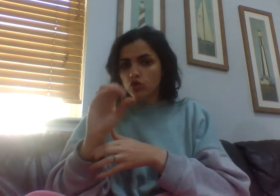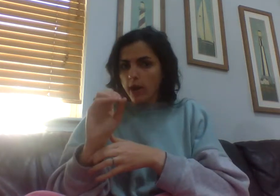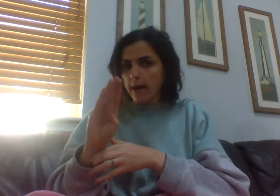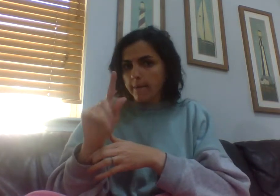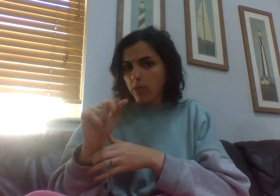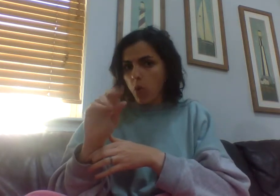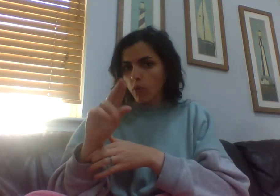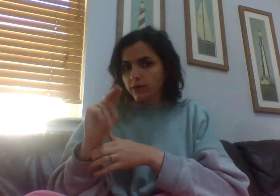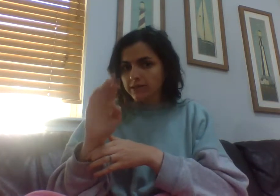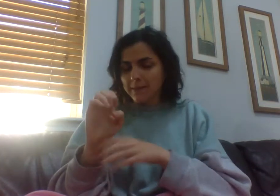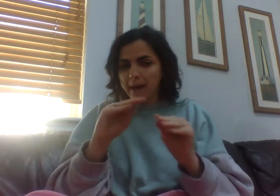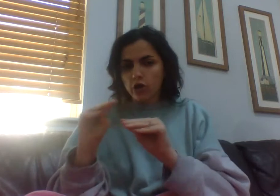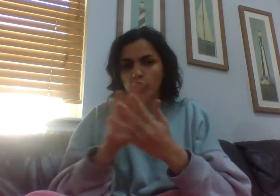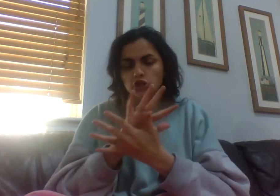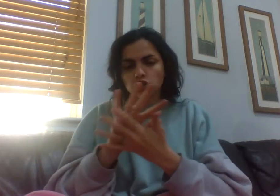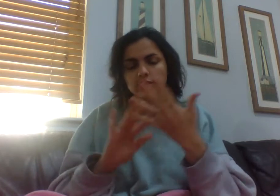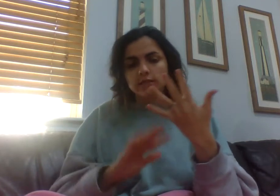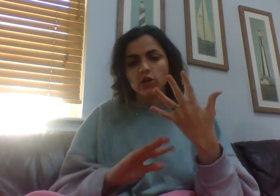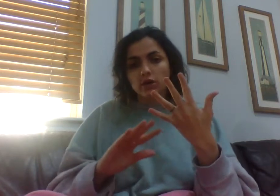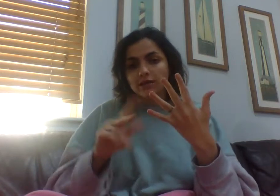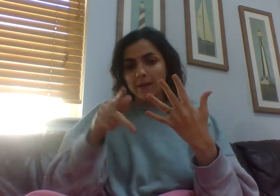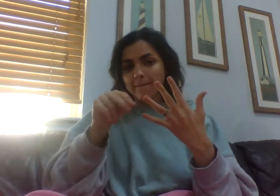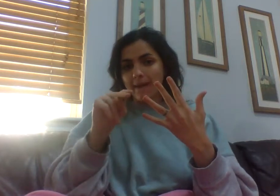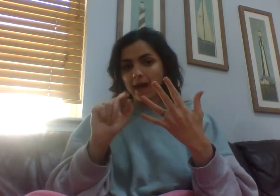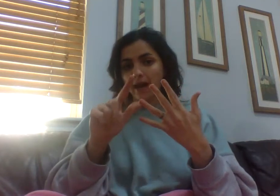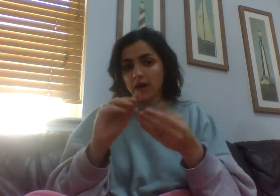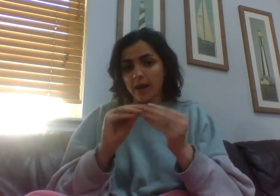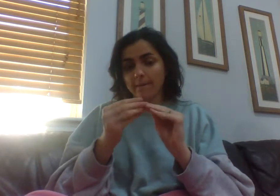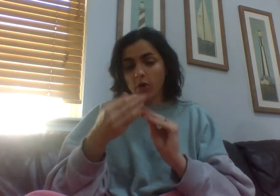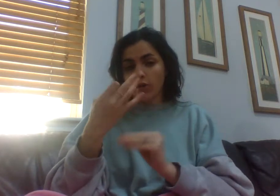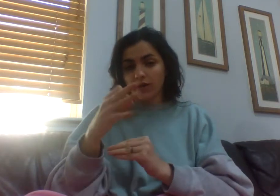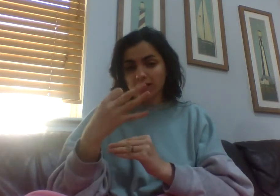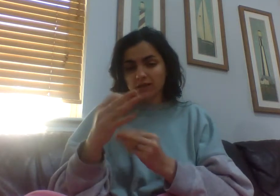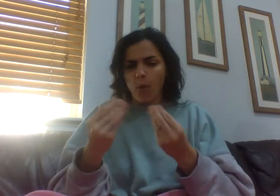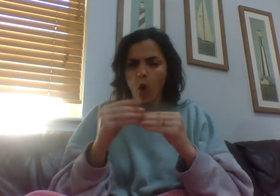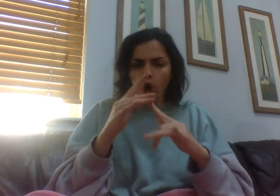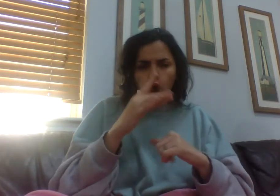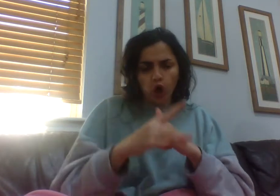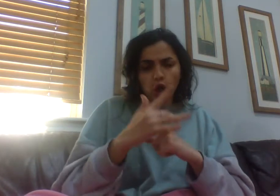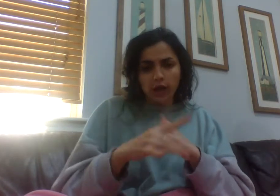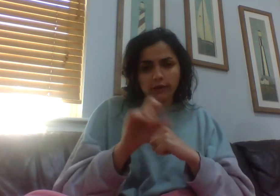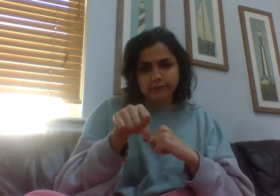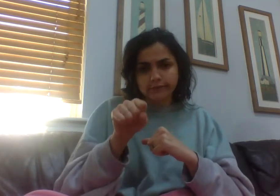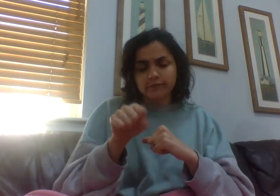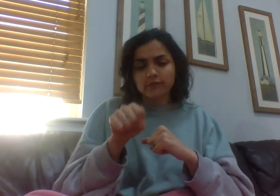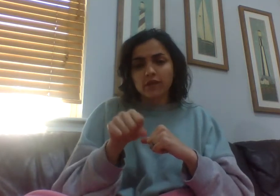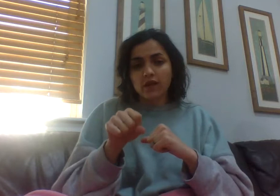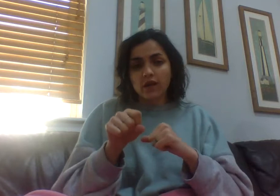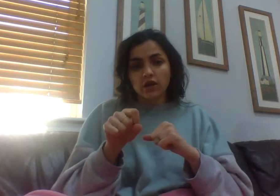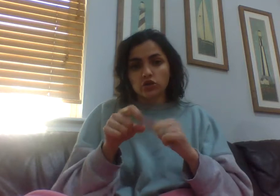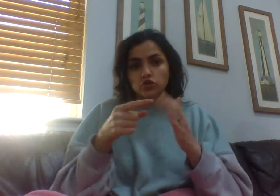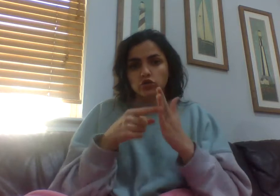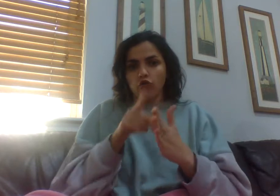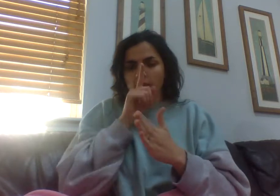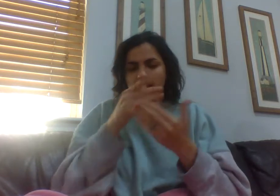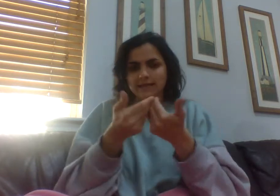you will see in that panel, it's an earlier panel obviously, that shows also a very separated world for blacks